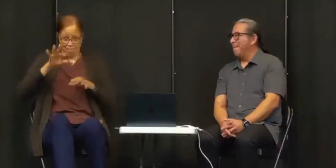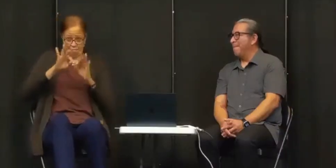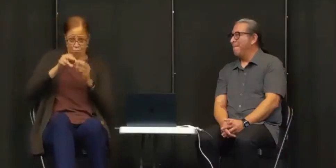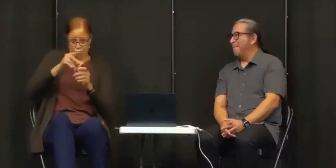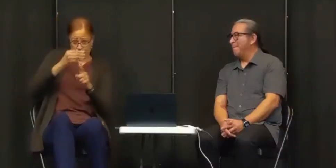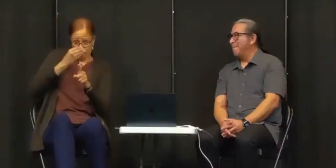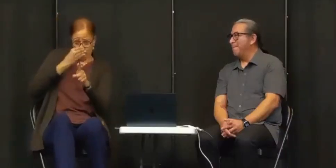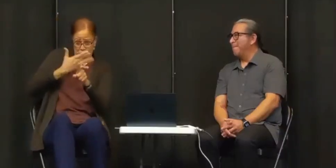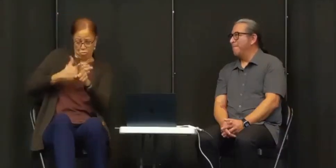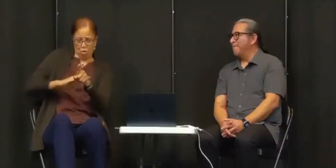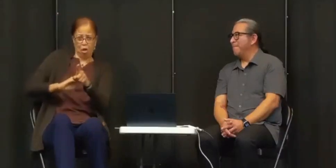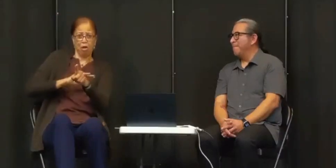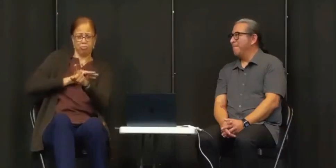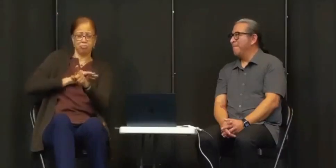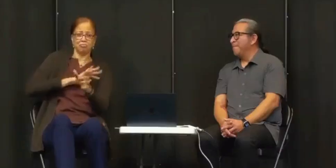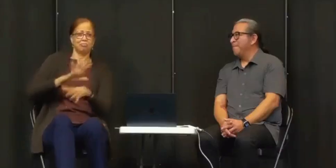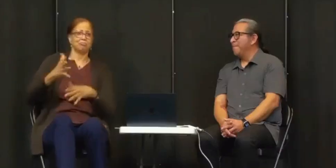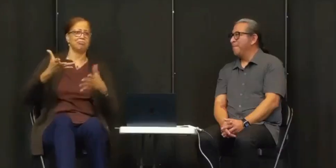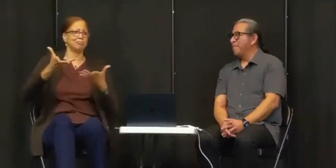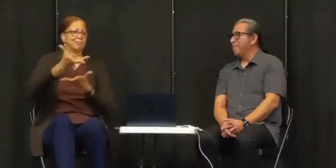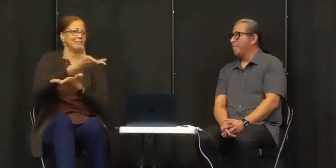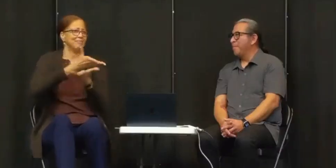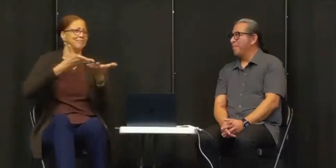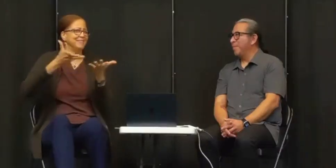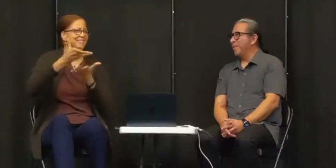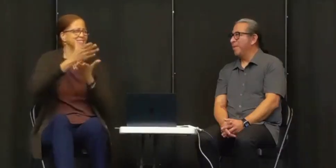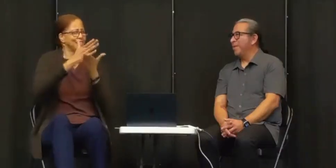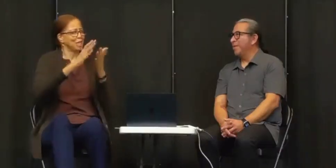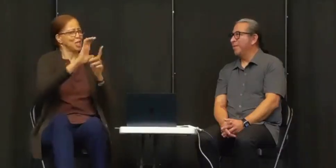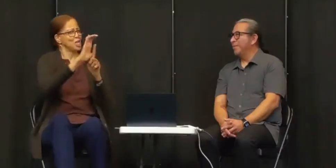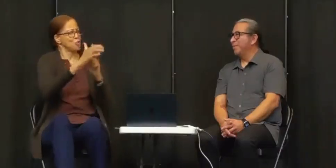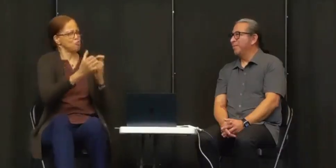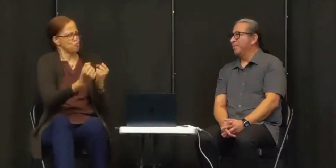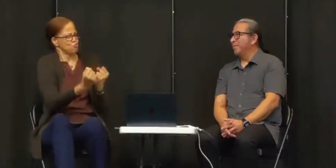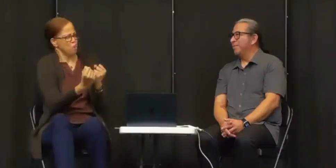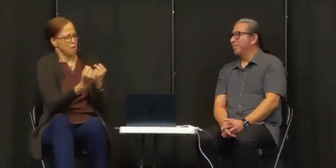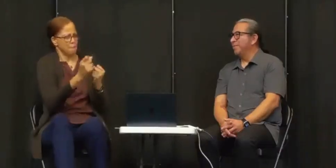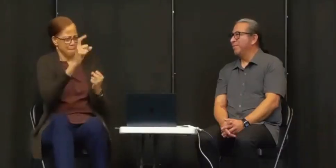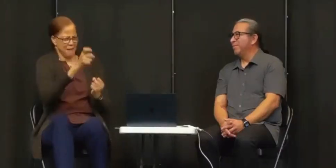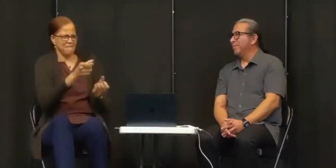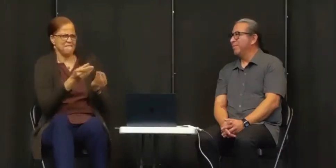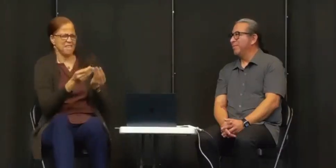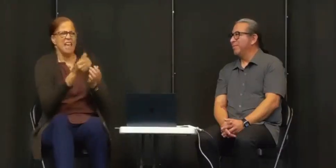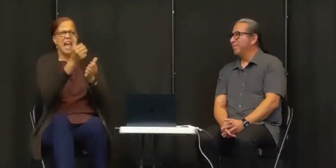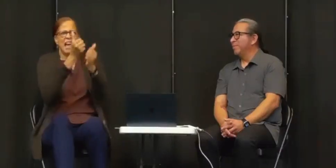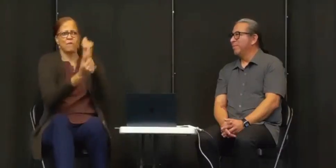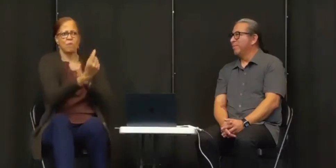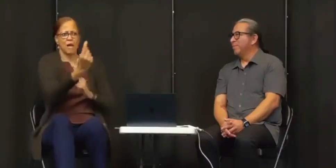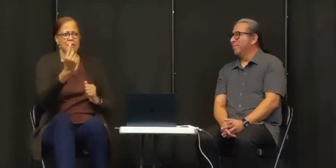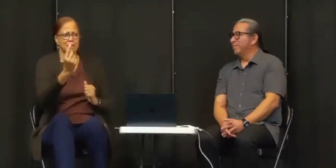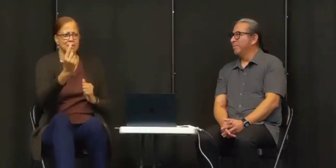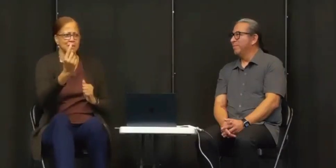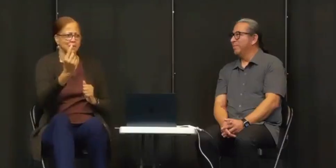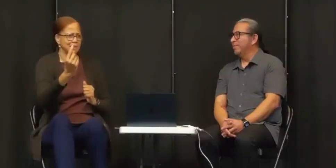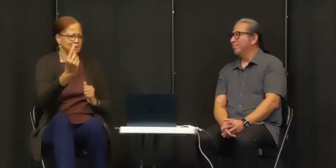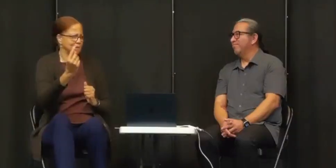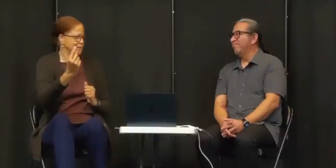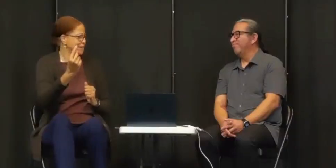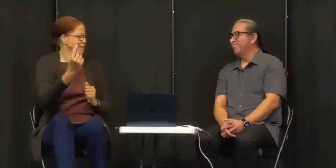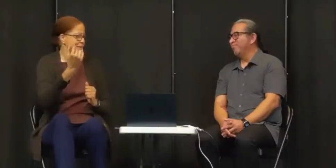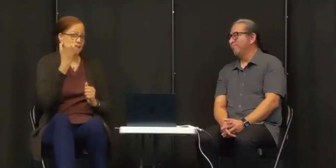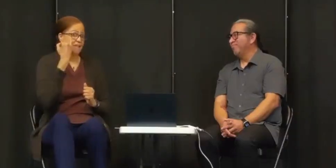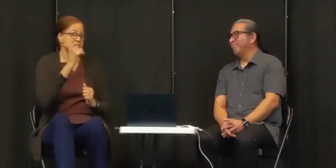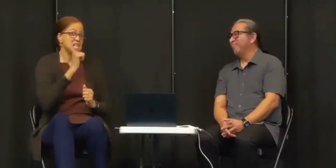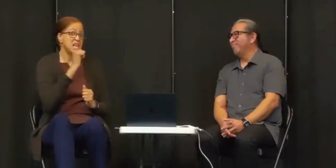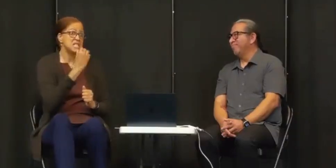second, I got a mouthful. And then when the interpreter was full, then everyone was satisfied and felt like, okay, culturally, we